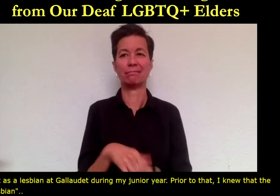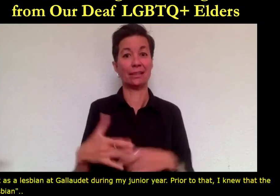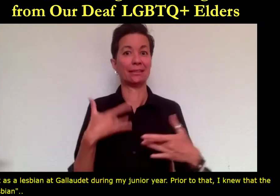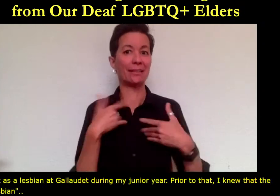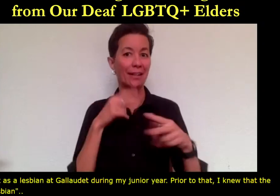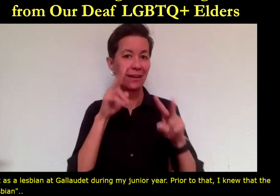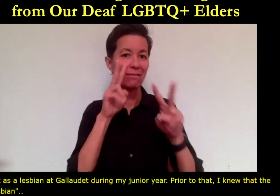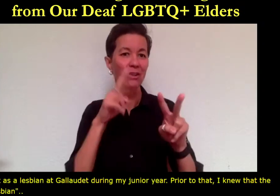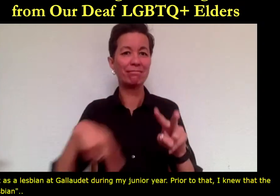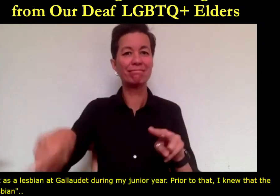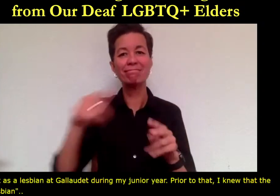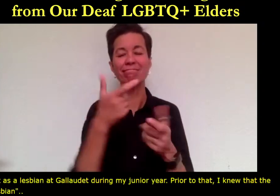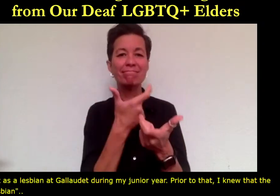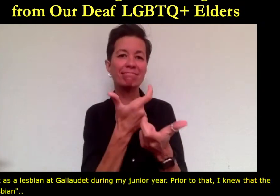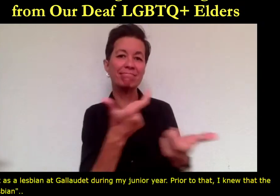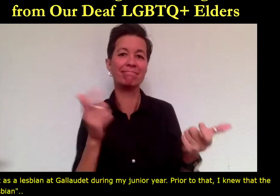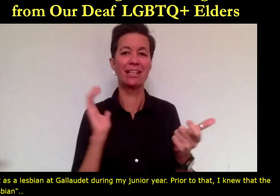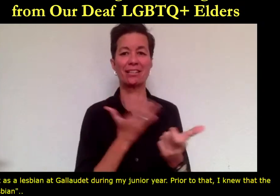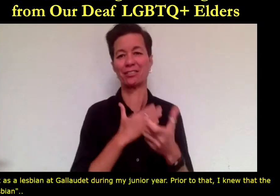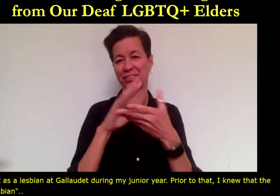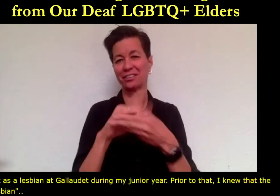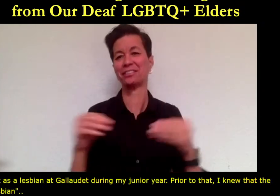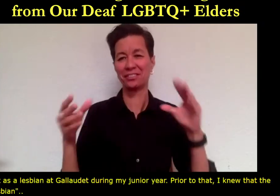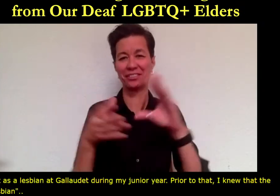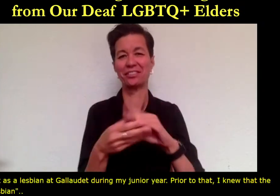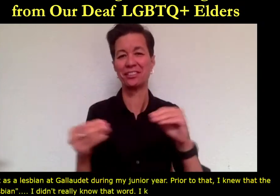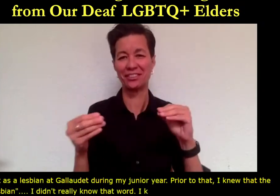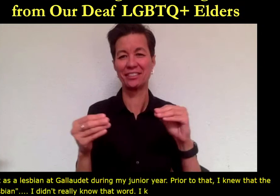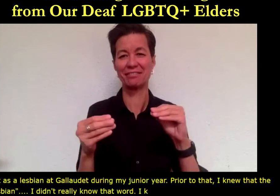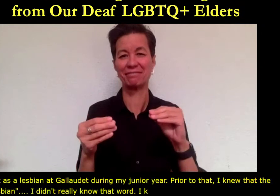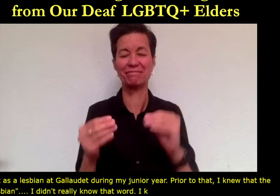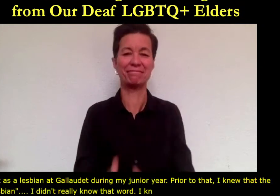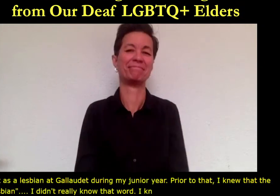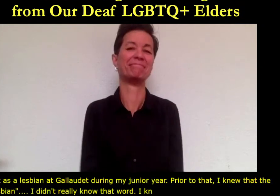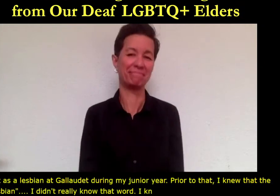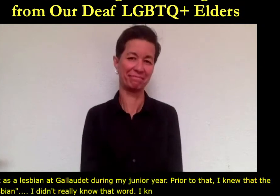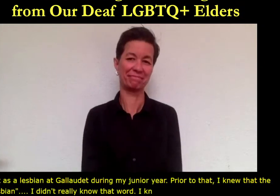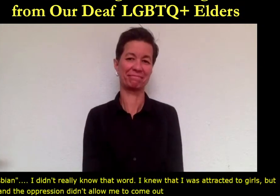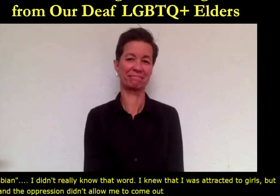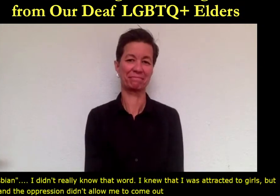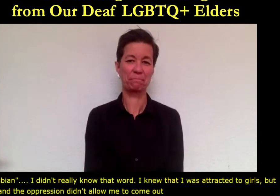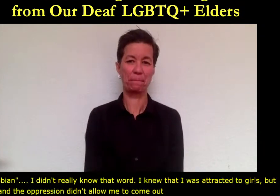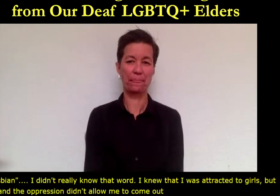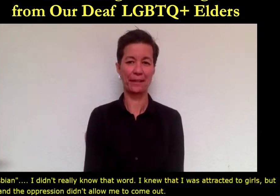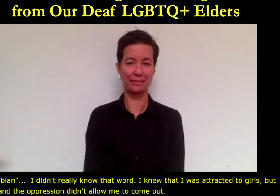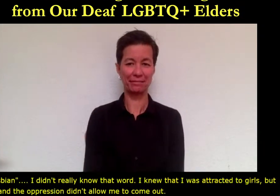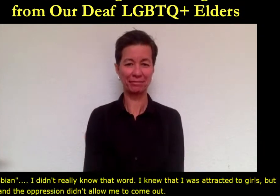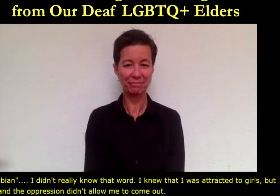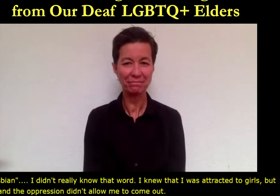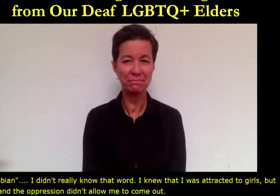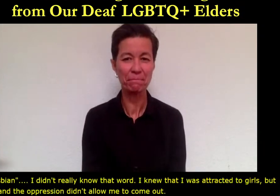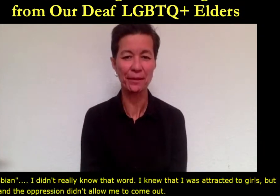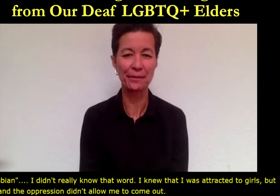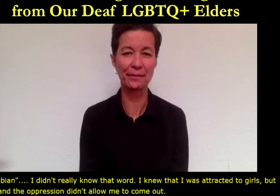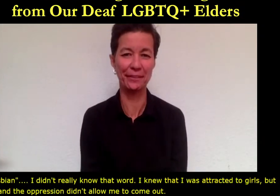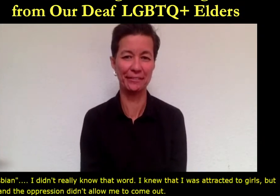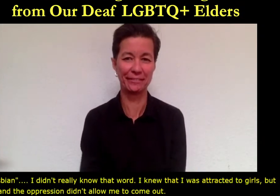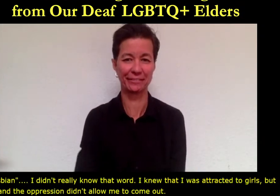i'm a proud lesbian i'm excited and looking forward to listening to everybody's stories terrific that's